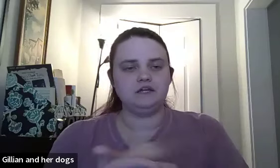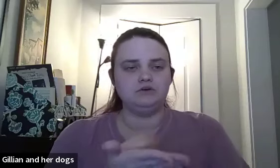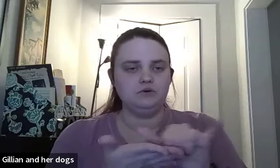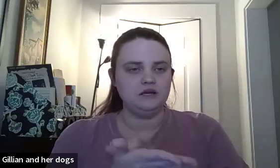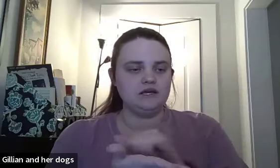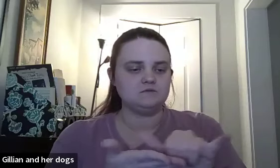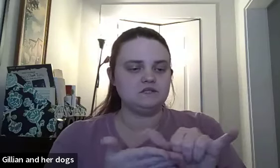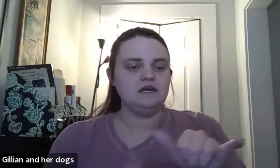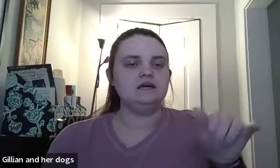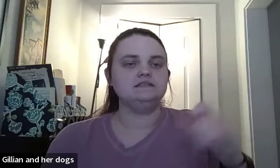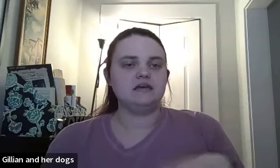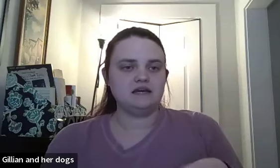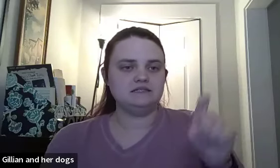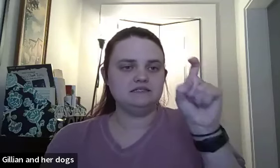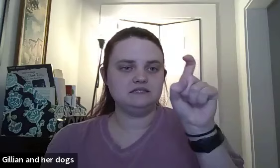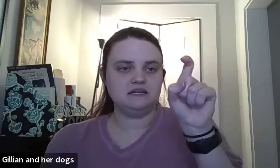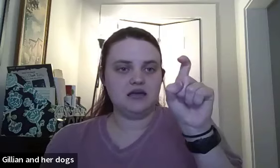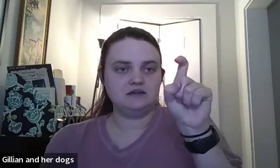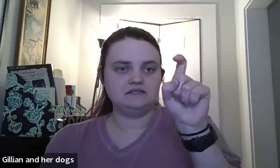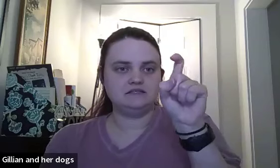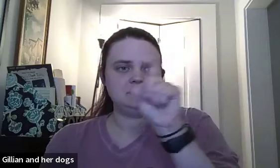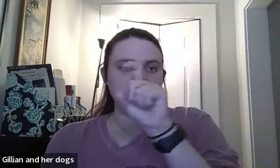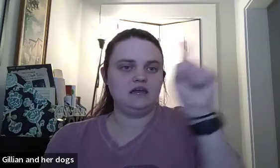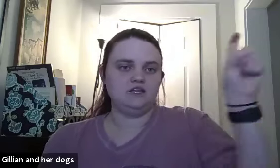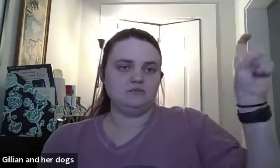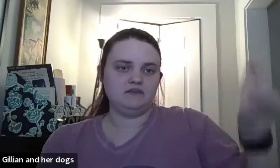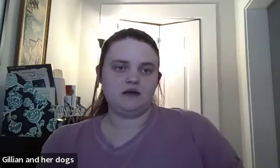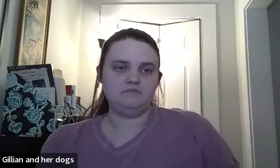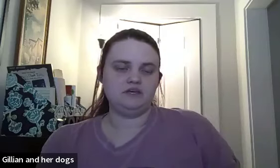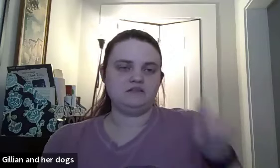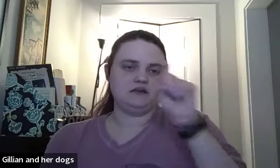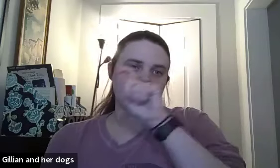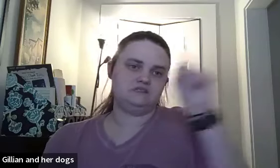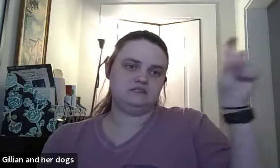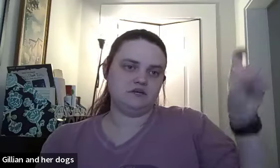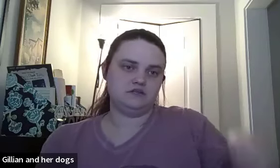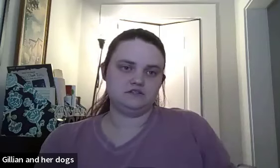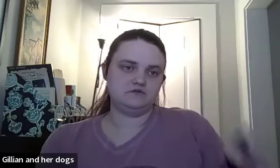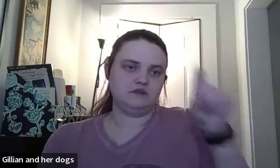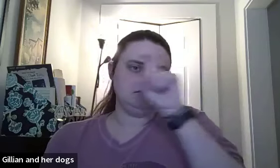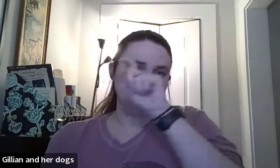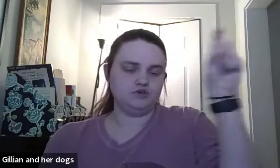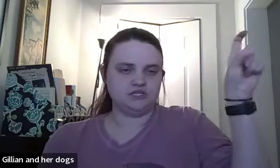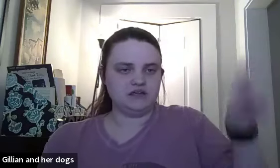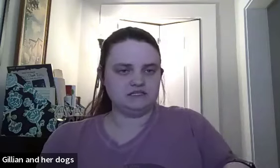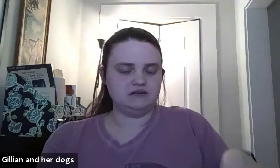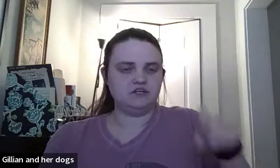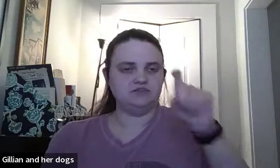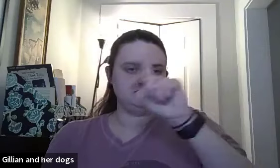know like New York has one. Texas is an X, and you make that big like sevens like motion that I said like you do